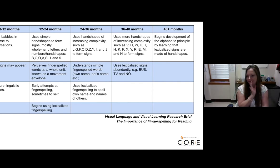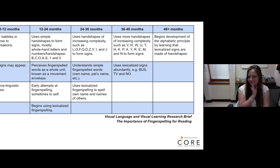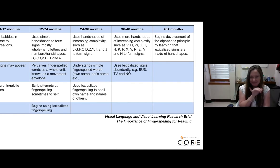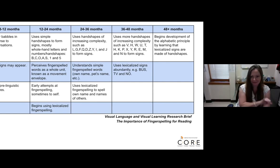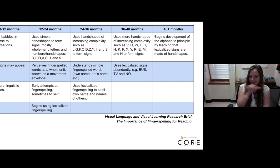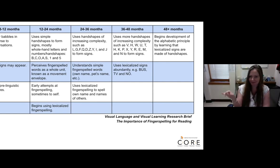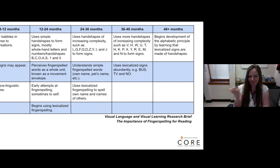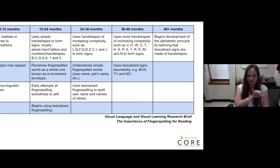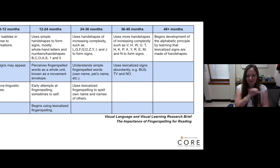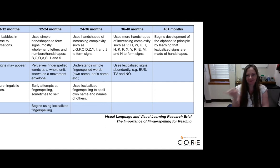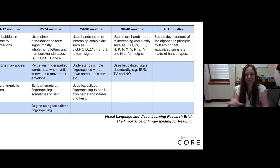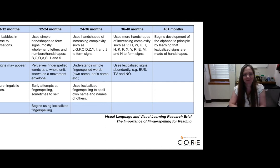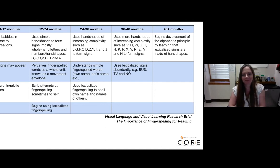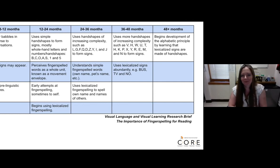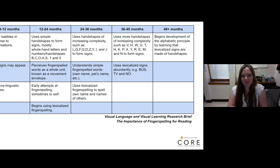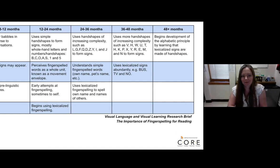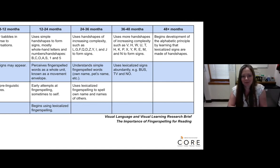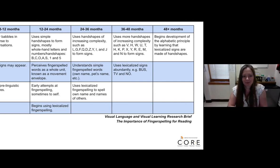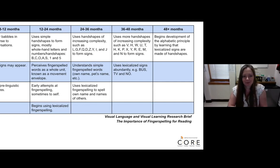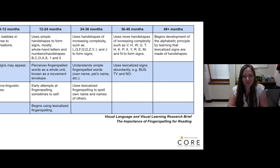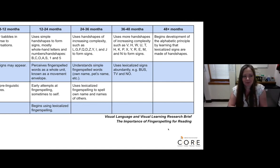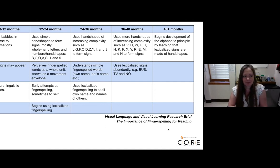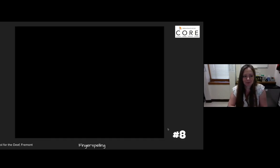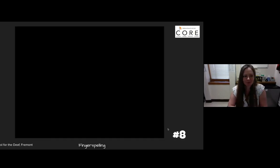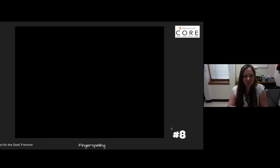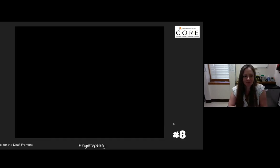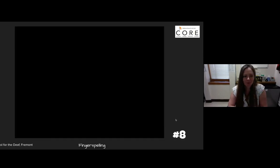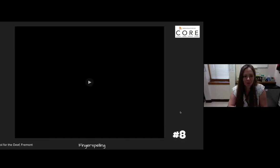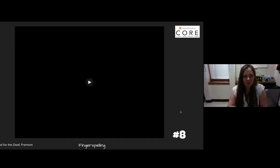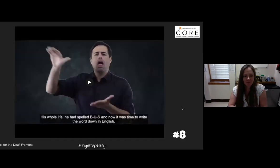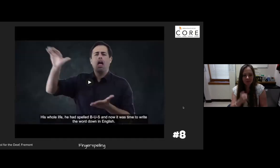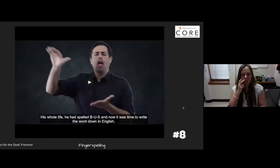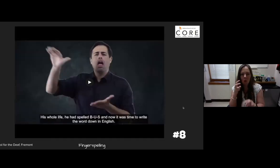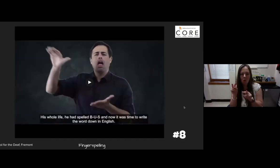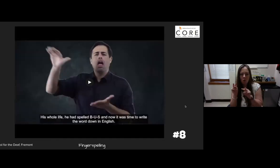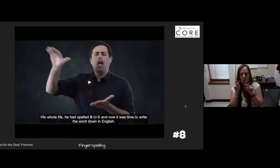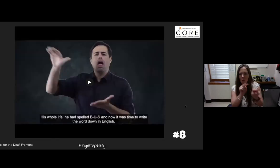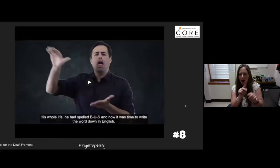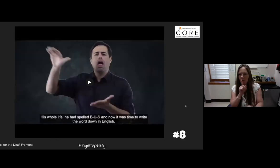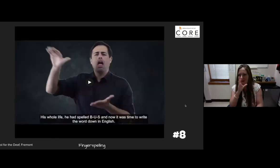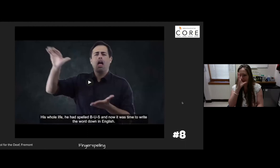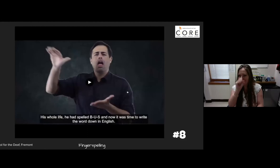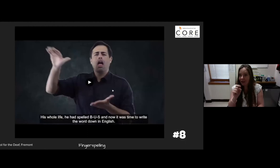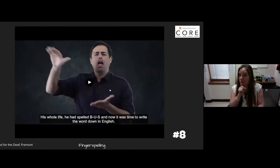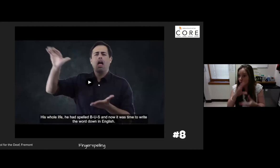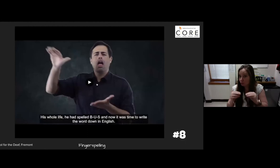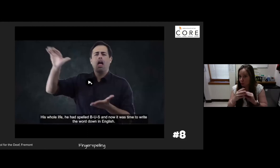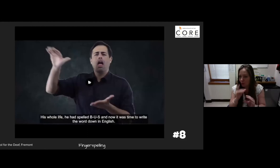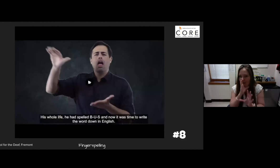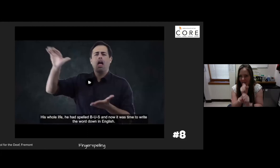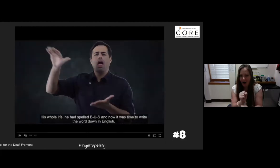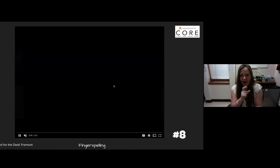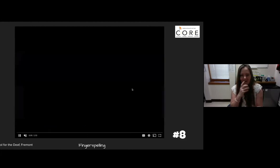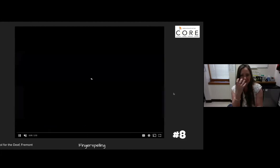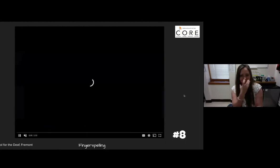and they become older, just the same as hearing children do, their language will become more sophisticated. So I want to watch a video. This